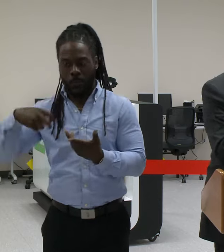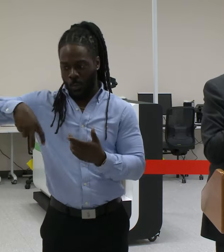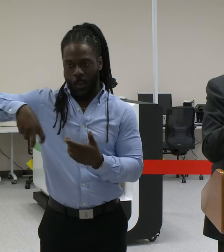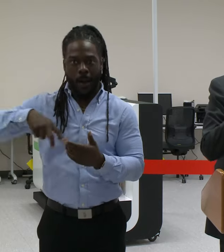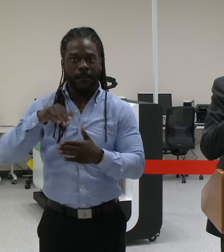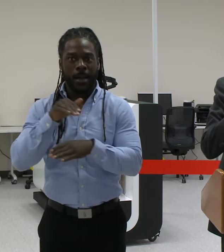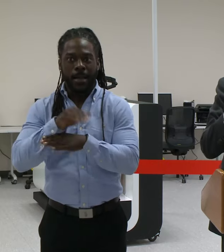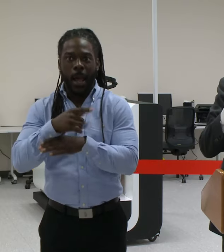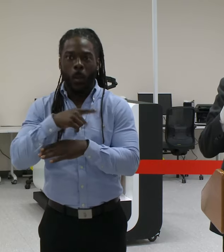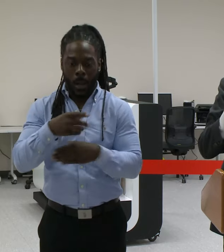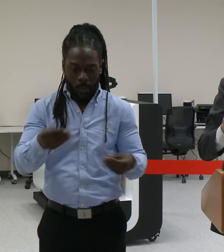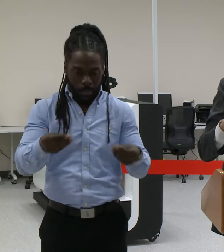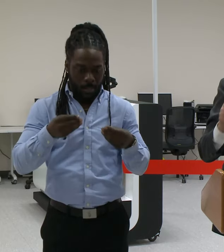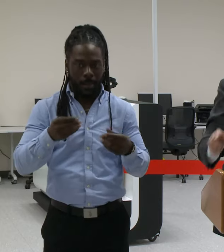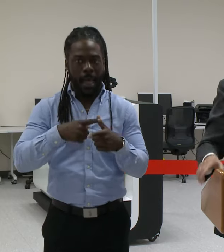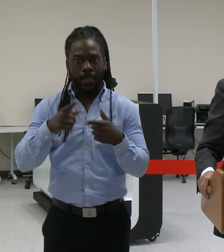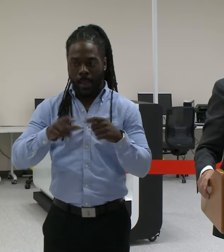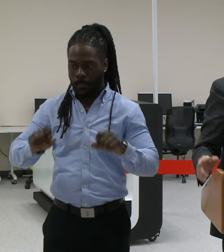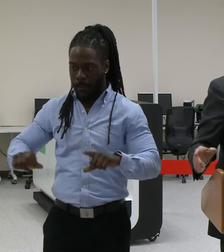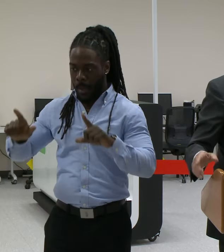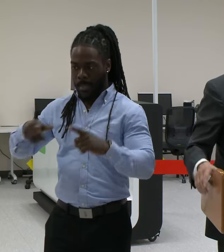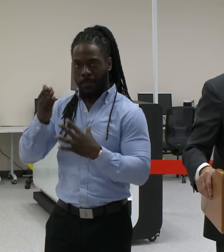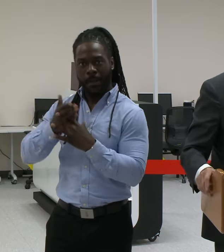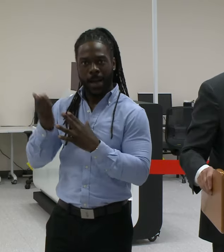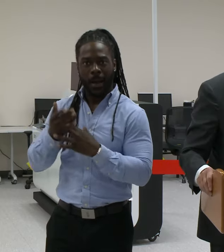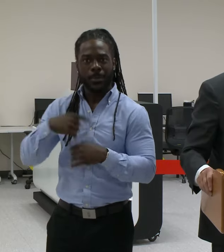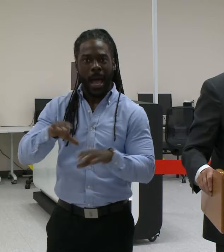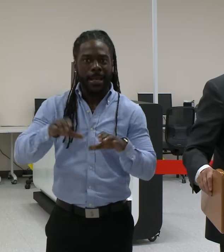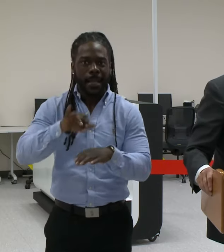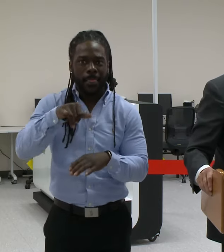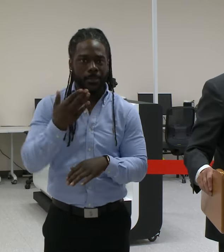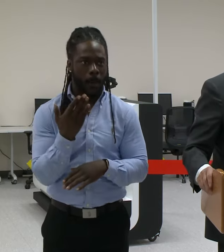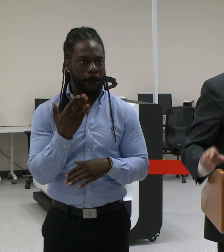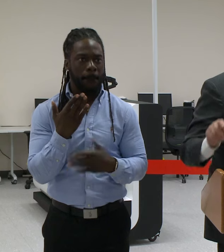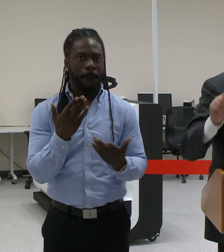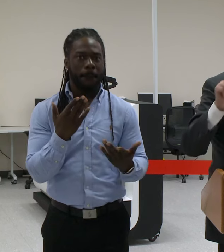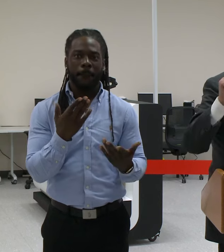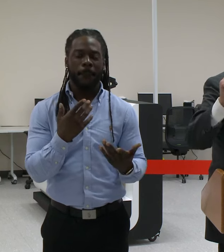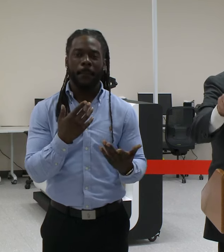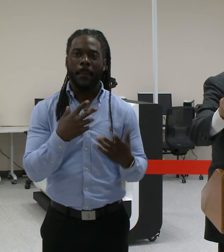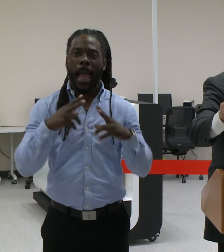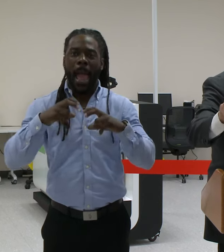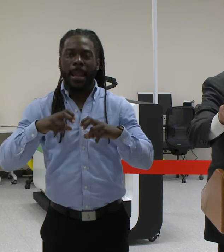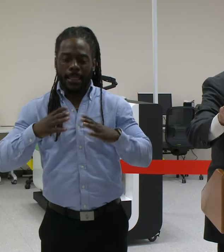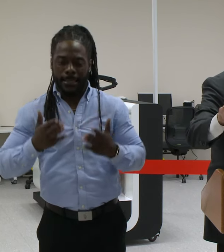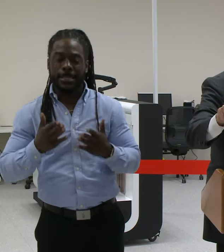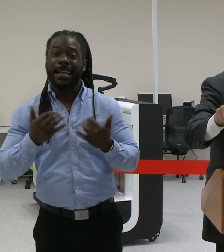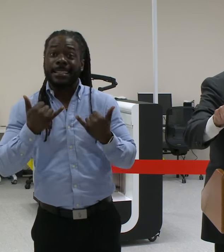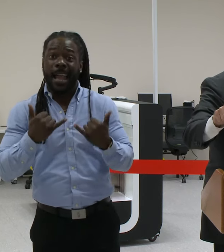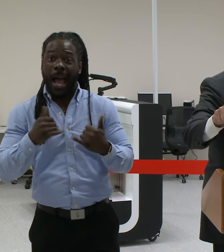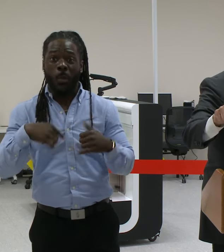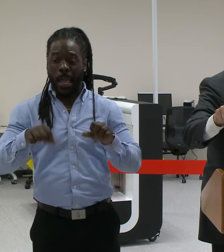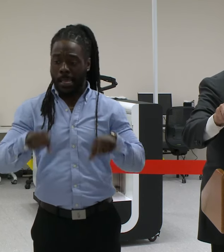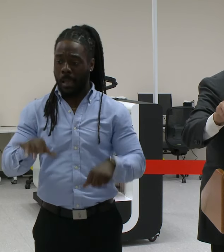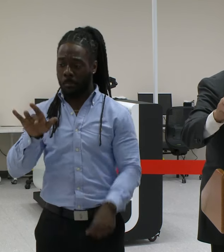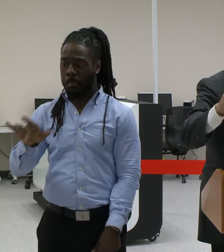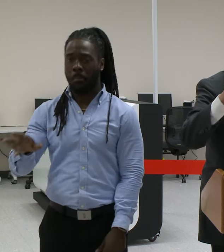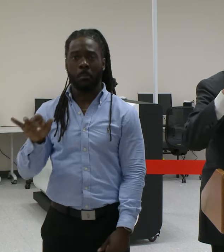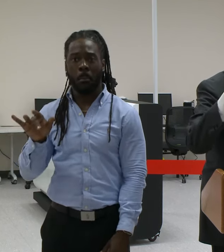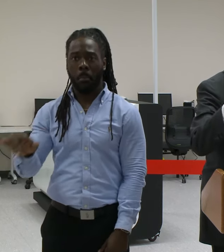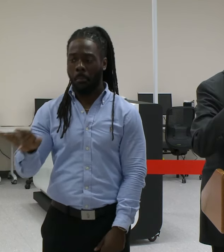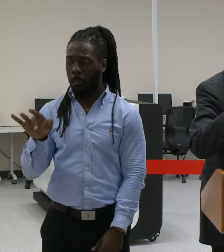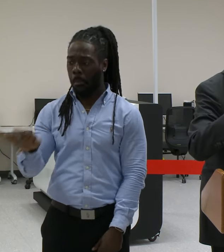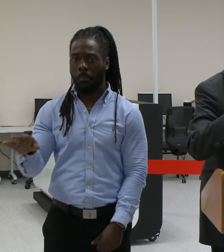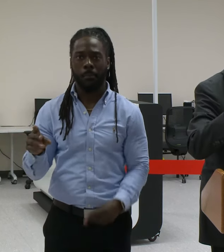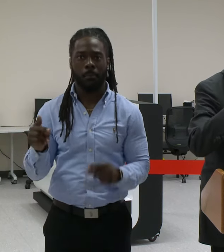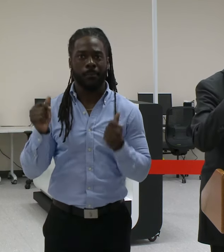the files. And I kid people, I said, I did a job that analysts now just do by hitting enter. And we